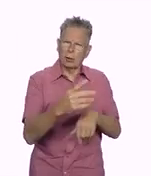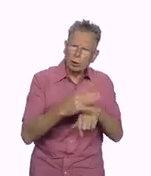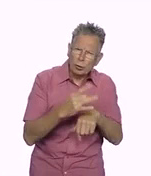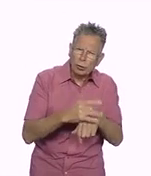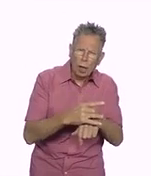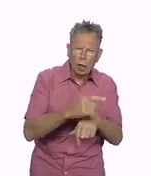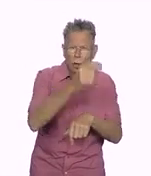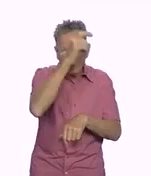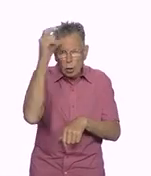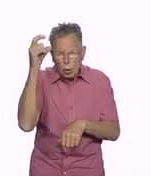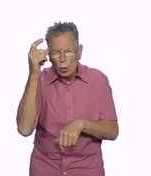risk.